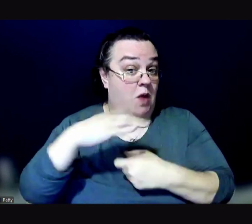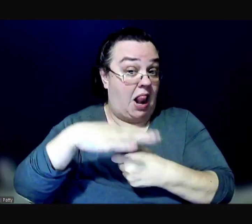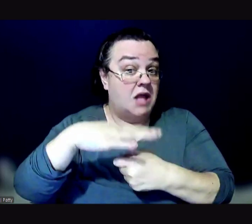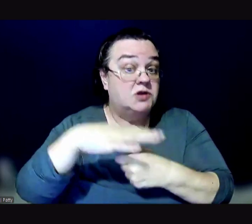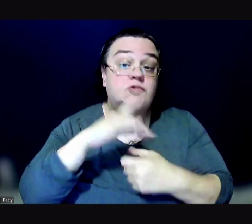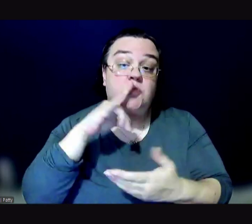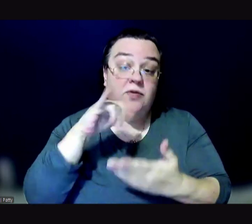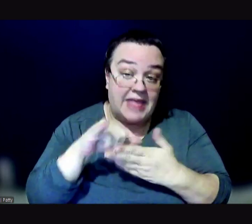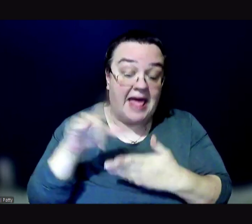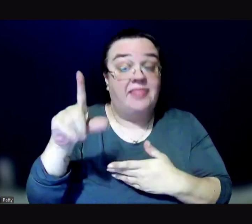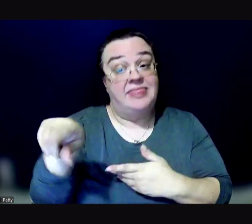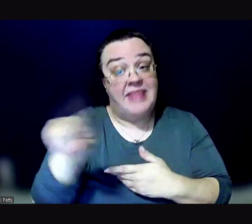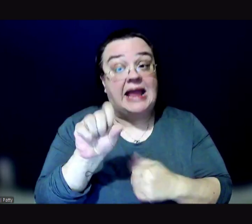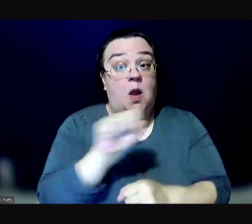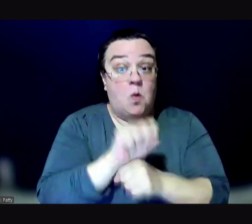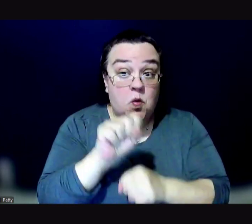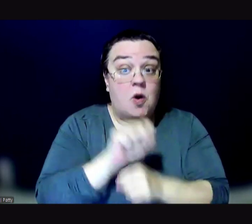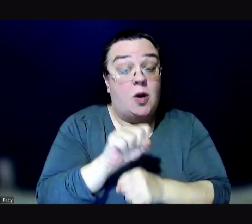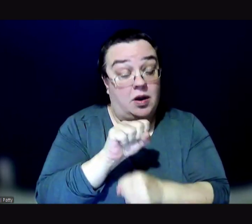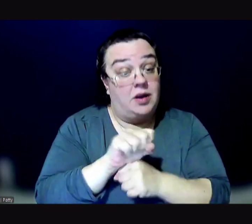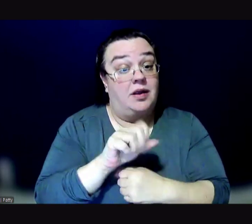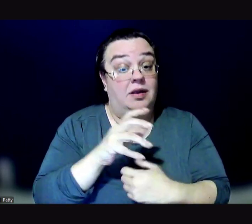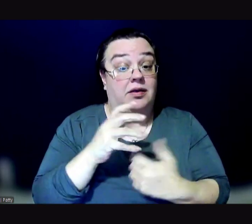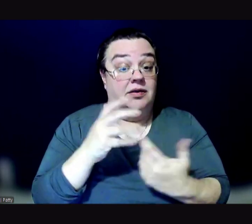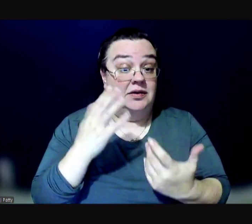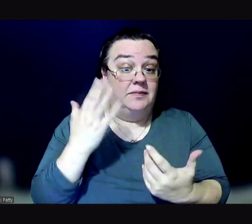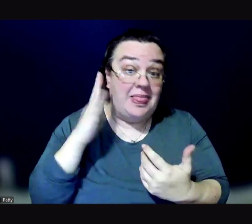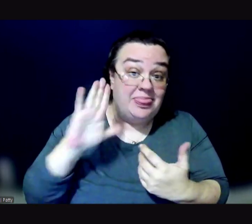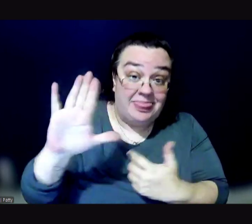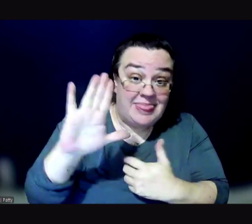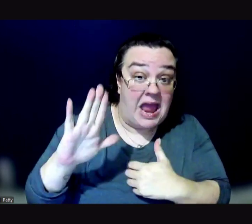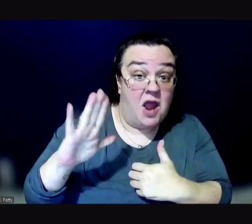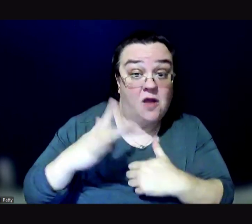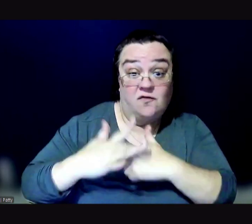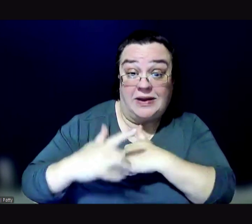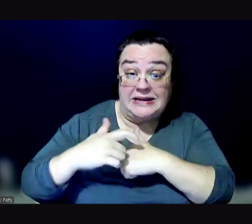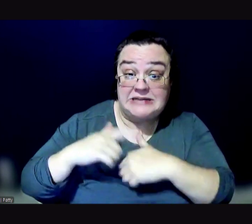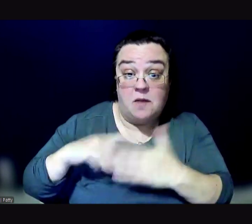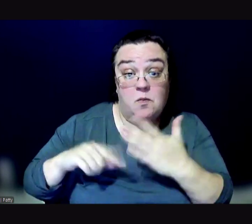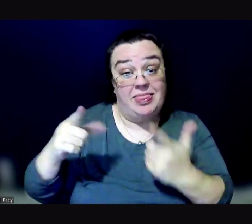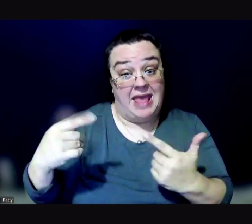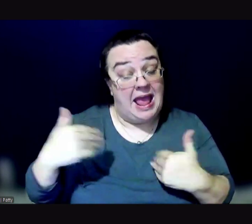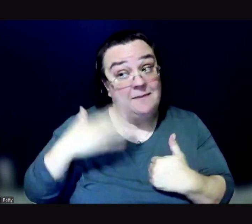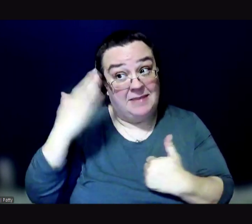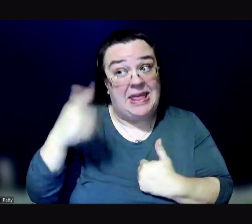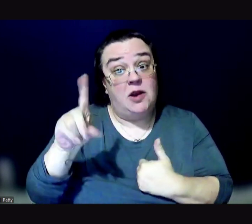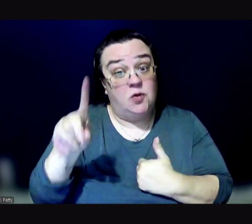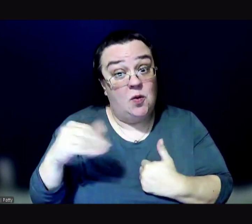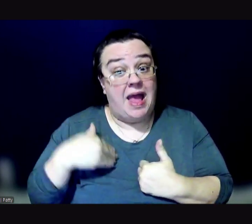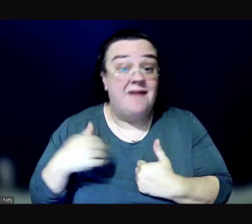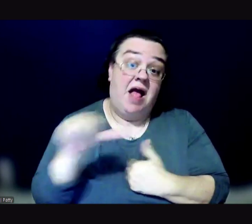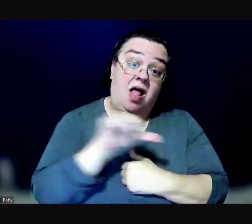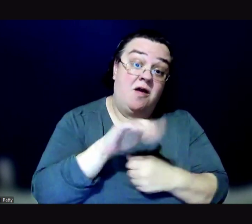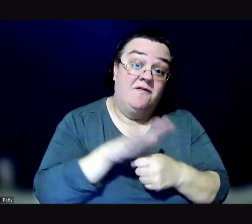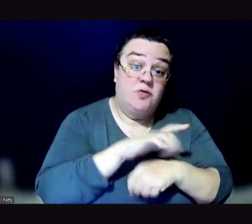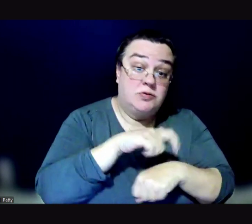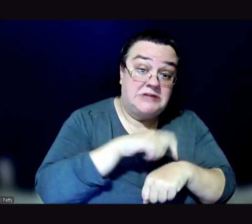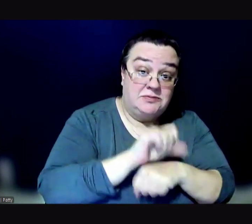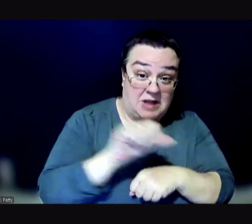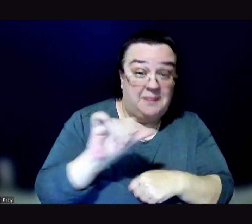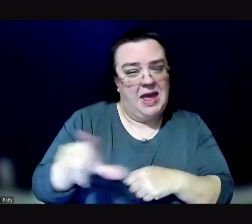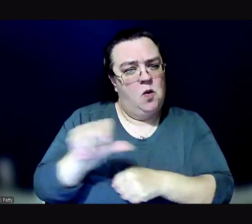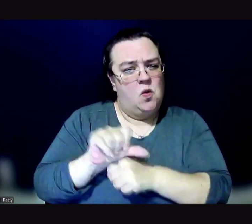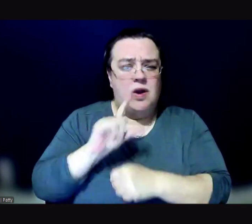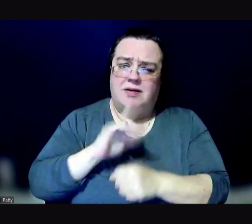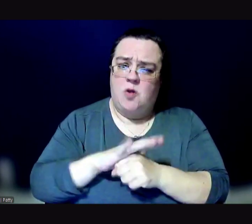working in their time, their free time that they have, because they do have full-time jobs and they are volunteers. So I just want to say thank you to all of